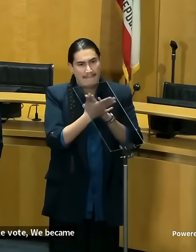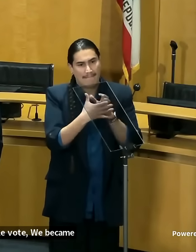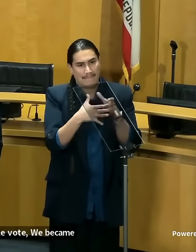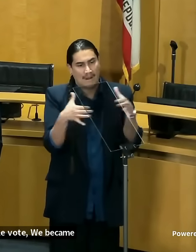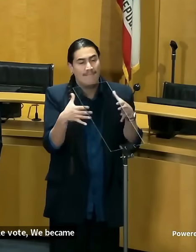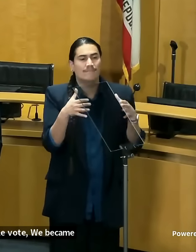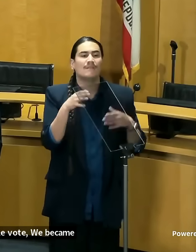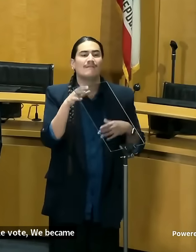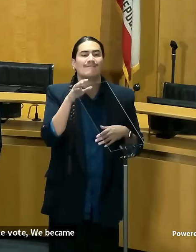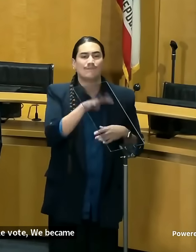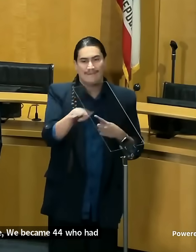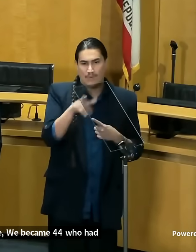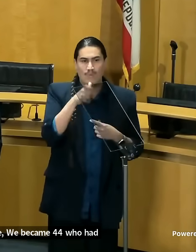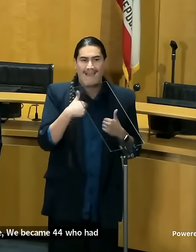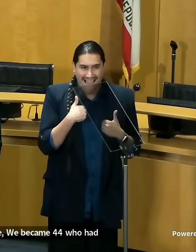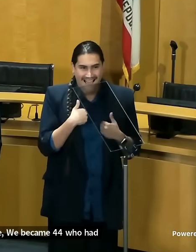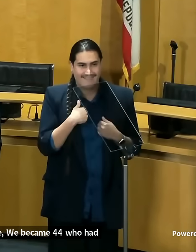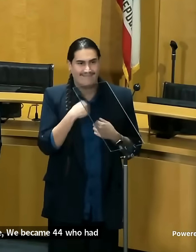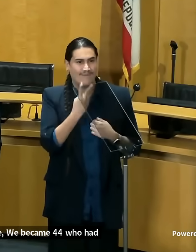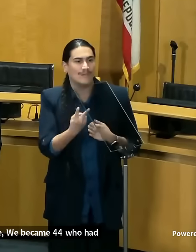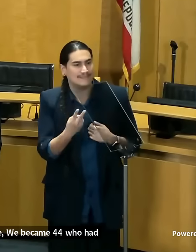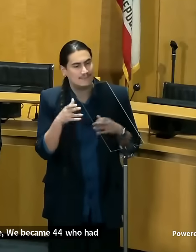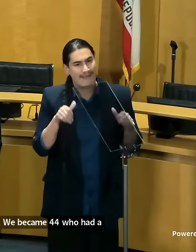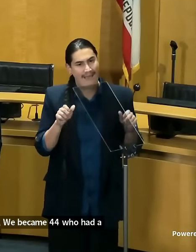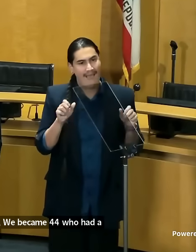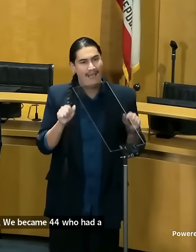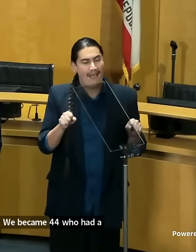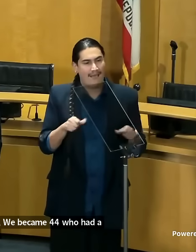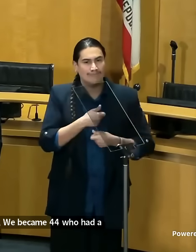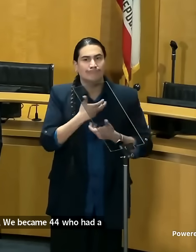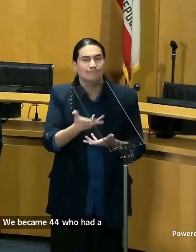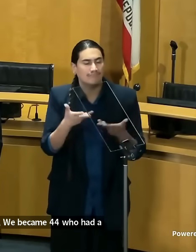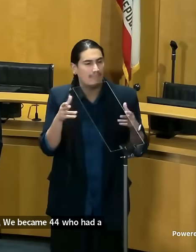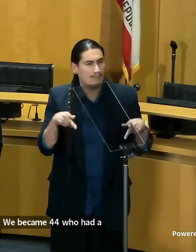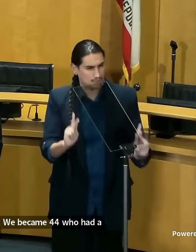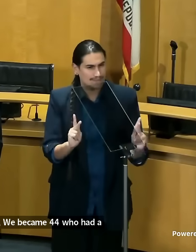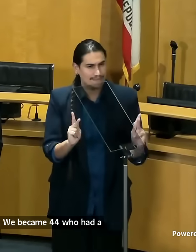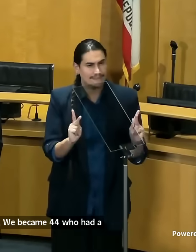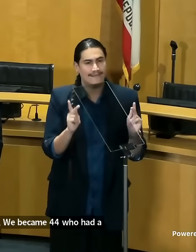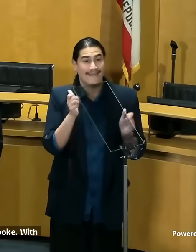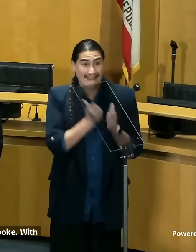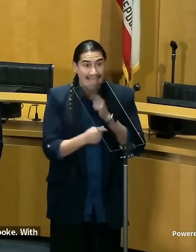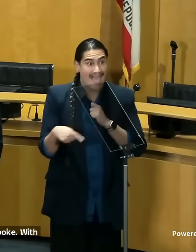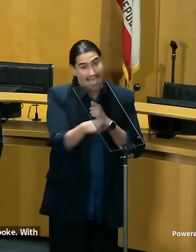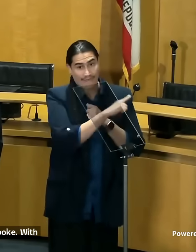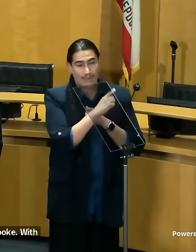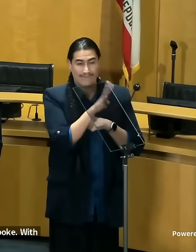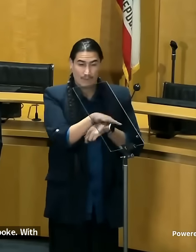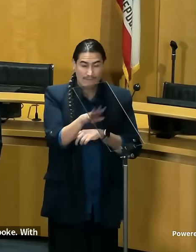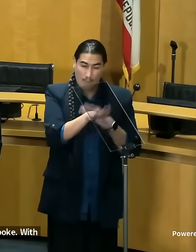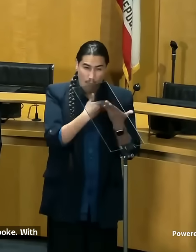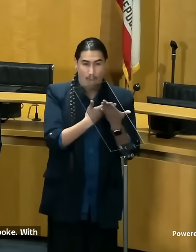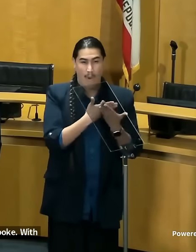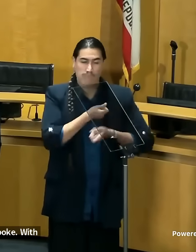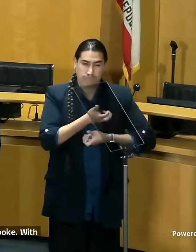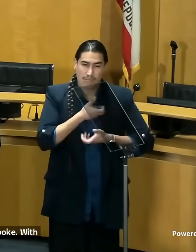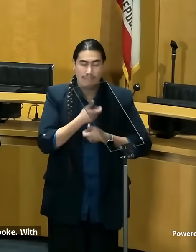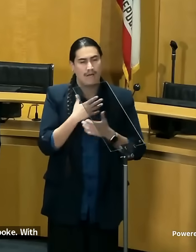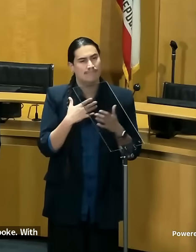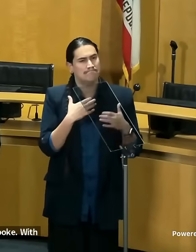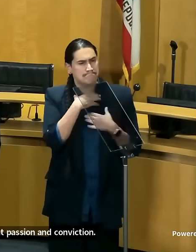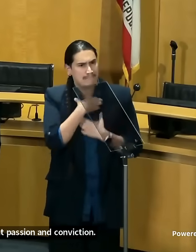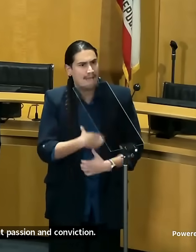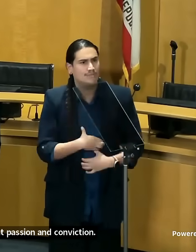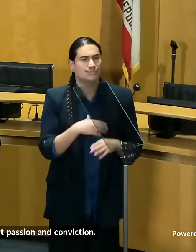44 who had a voice, and everyone spoke with great passion and conviction. And it